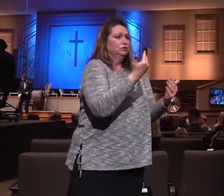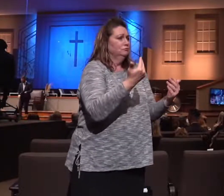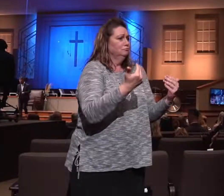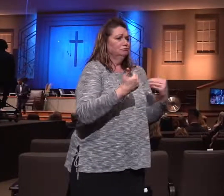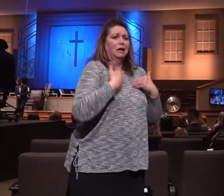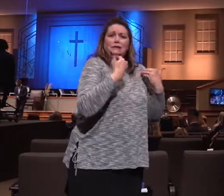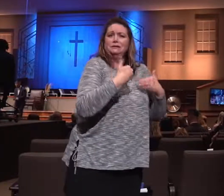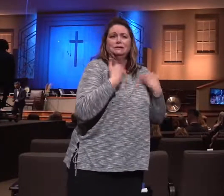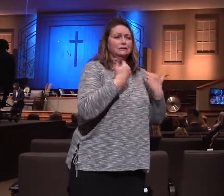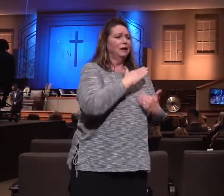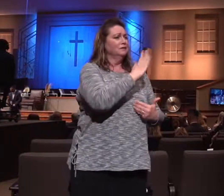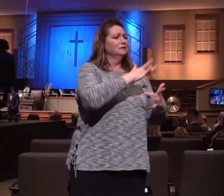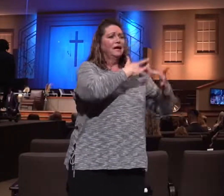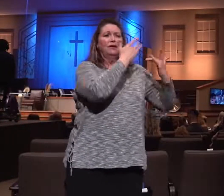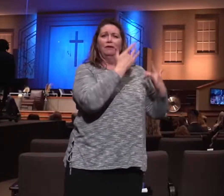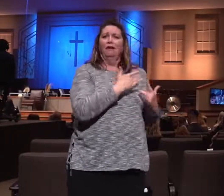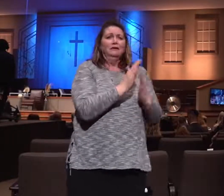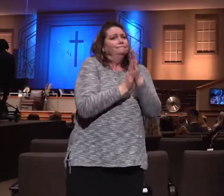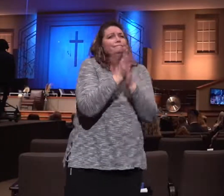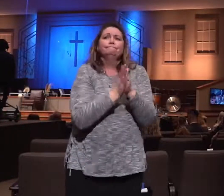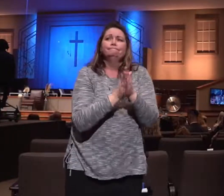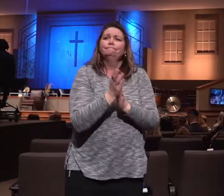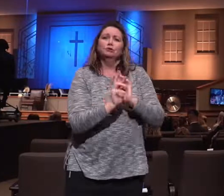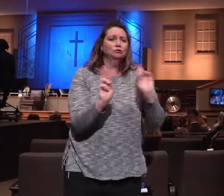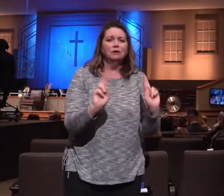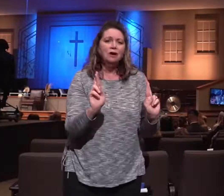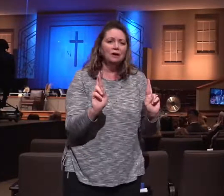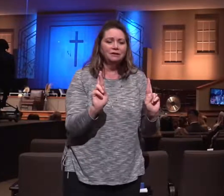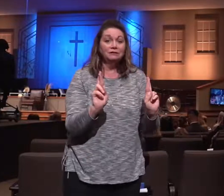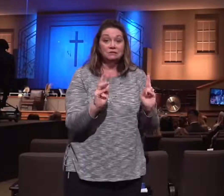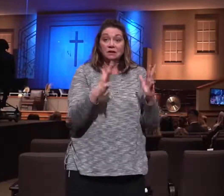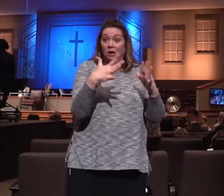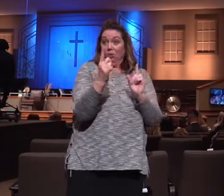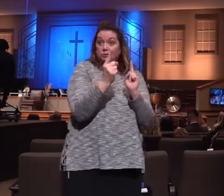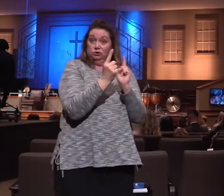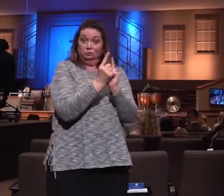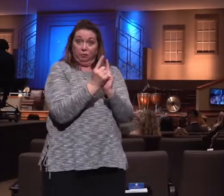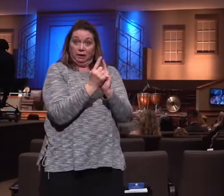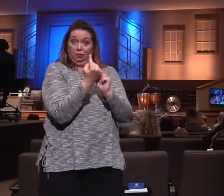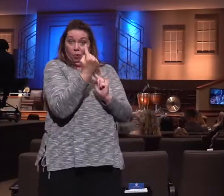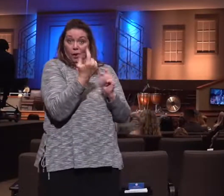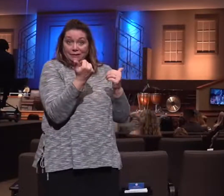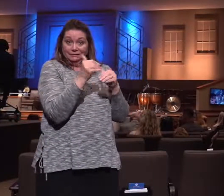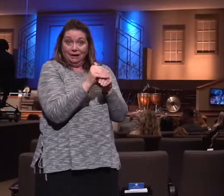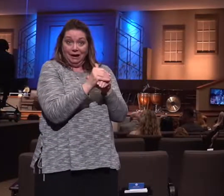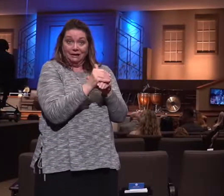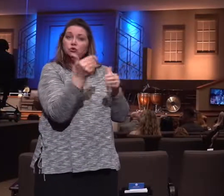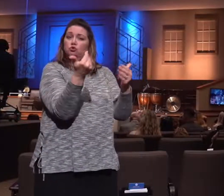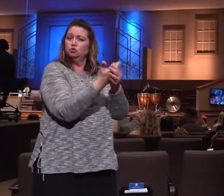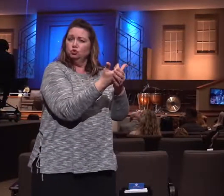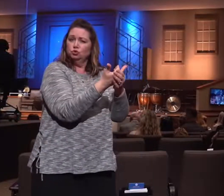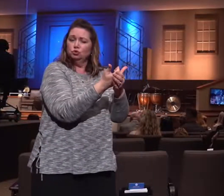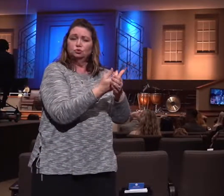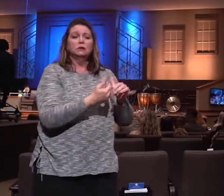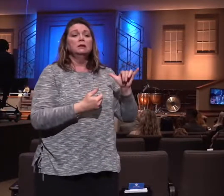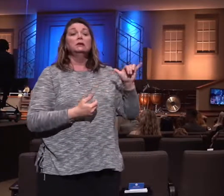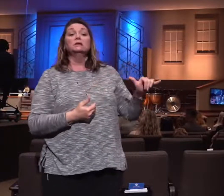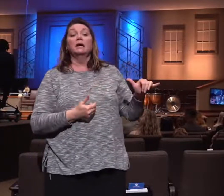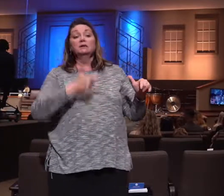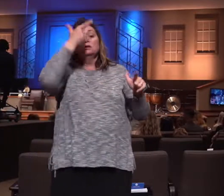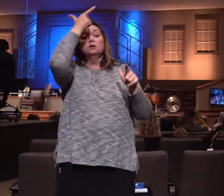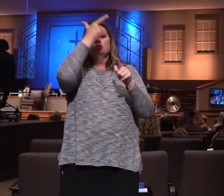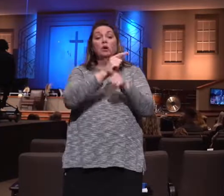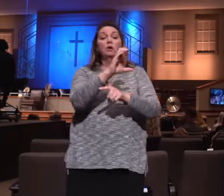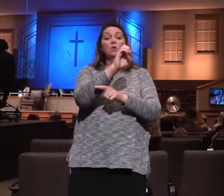and tender-hearted and ready to go to the field. And I want you to meet one of those that is new tonight, and that is Brother